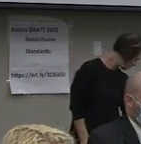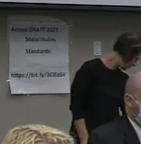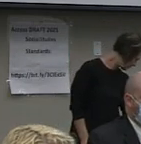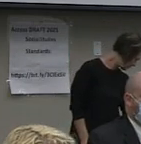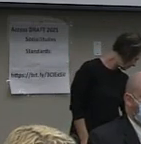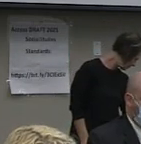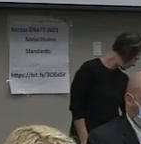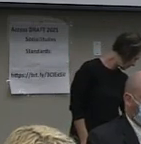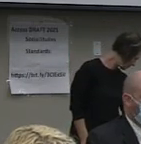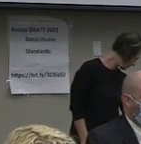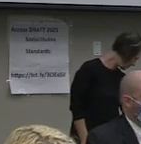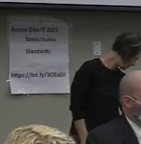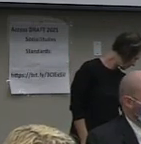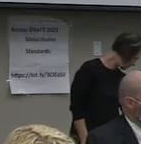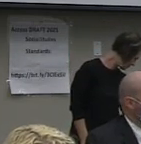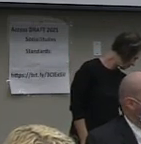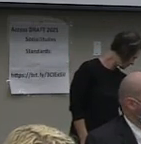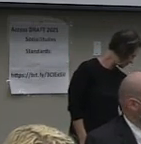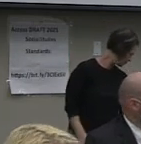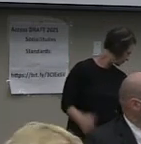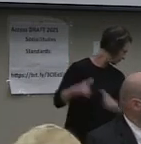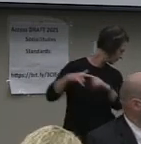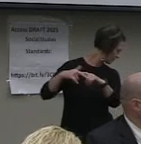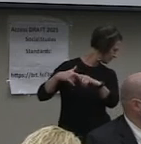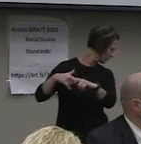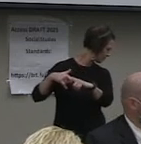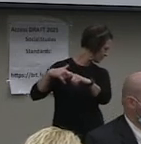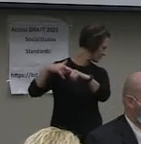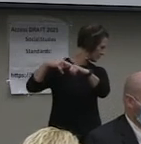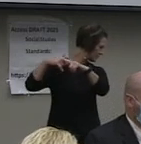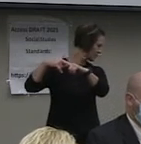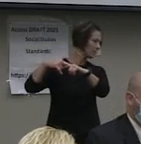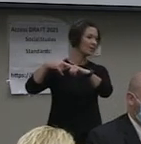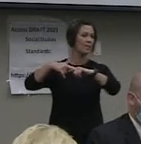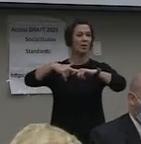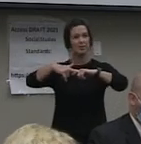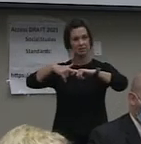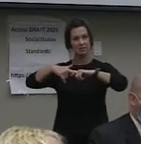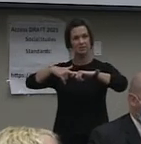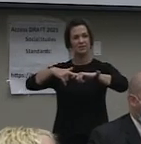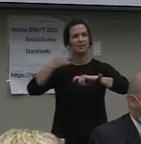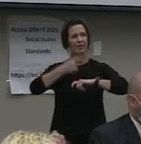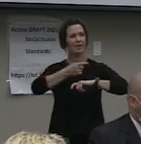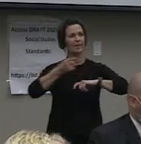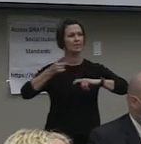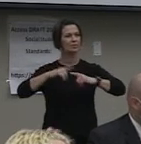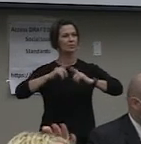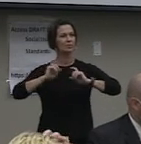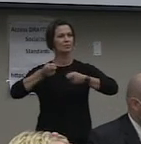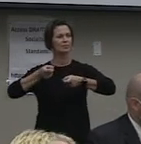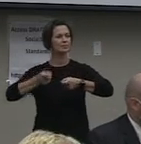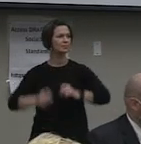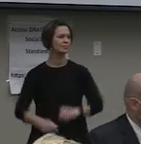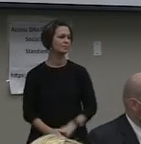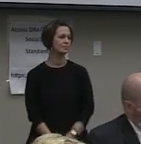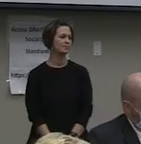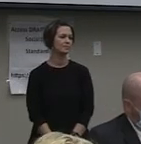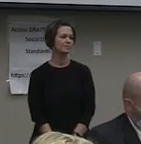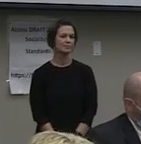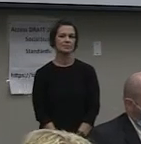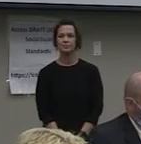So let's We're going to pause to give you a chance to turn your comment card into staff. If any members of the public would like to comment on the